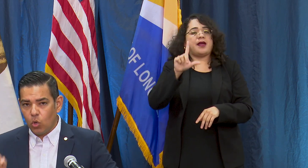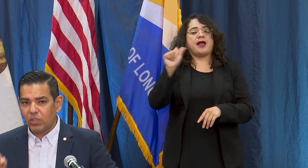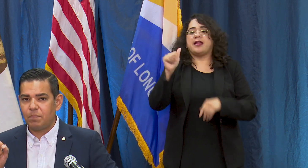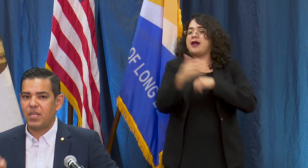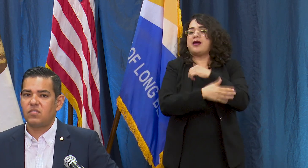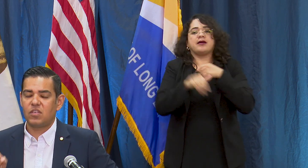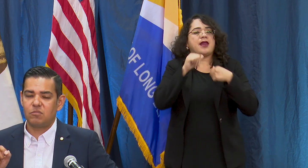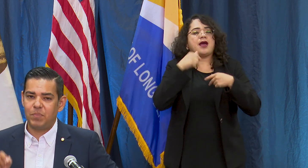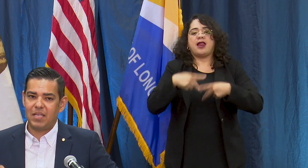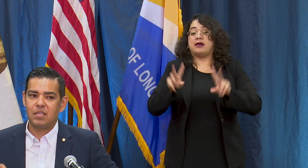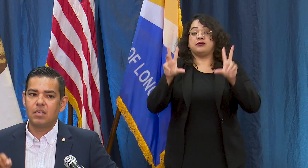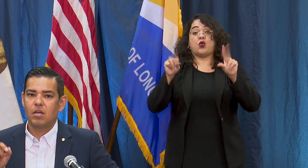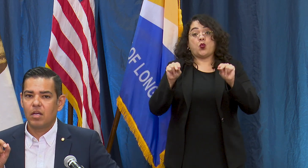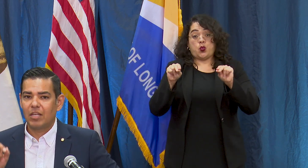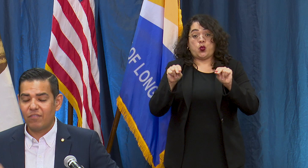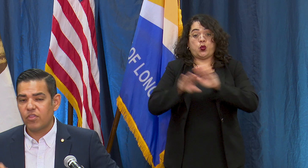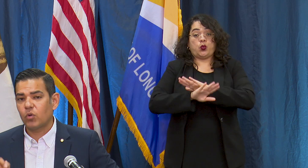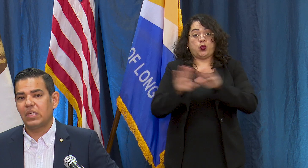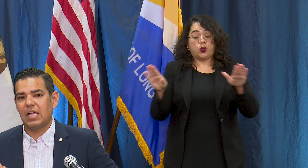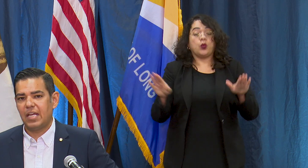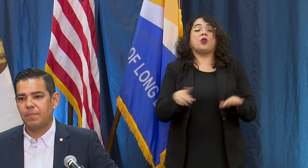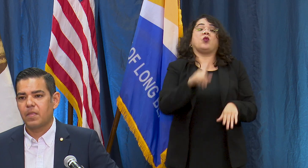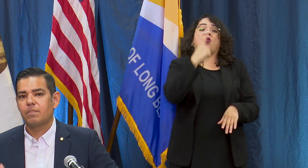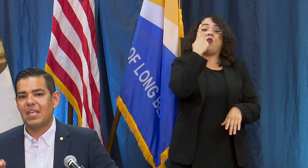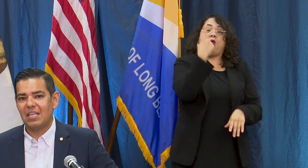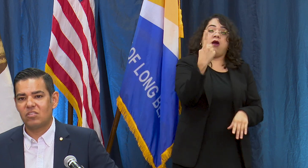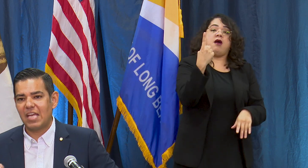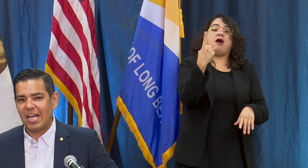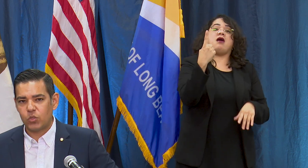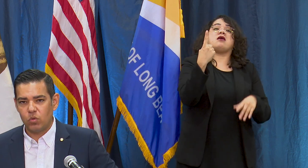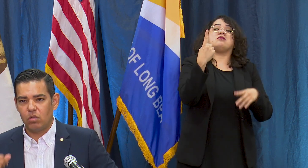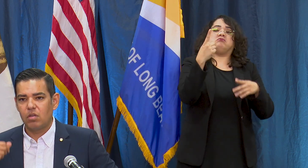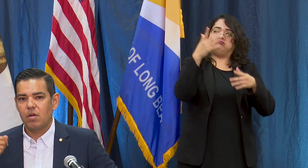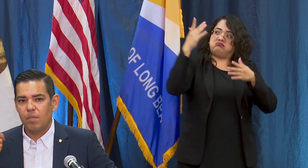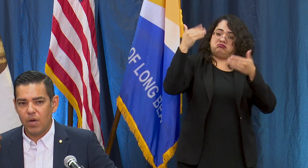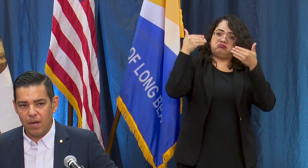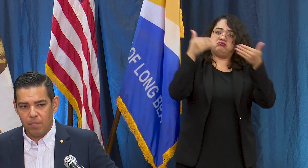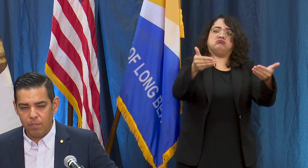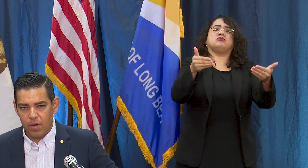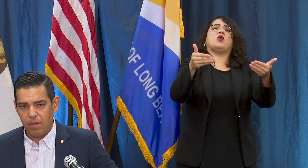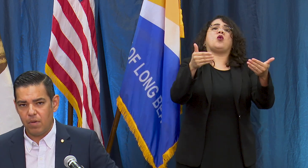the only piece that has been given the green light is the actual